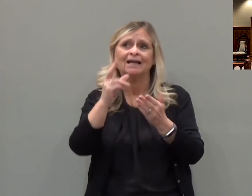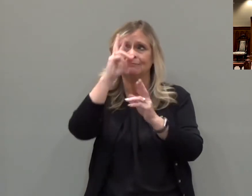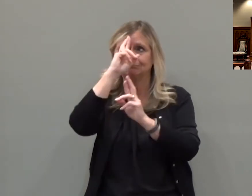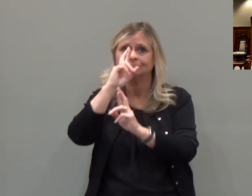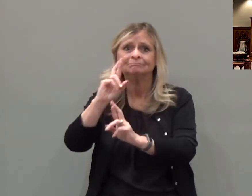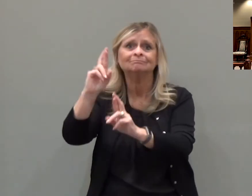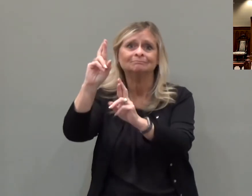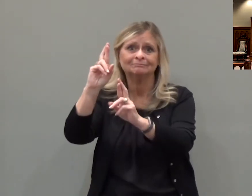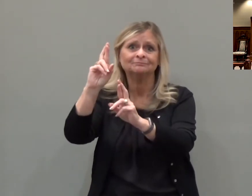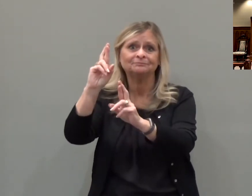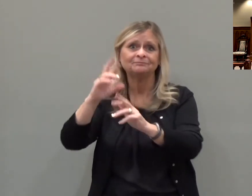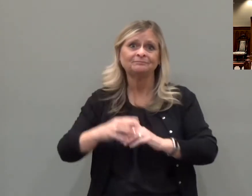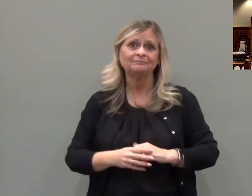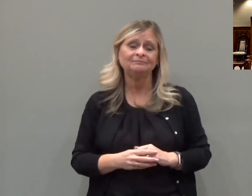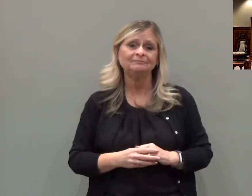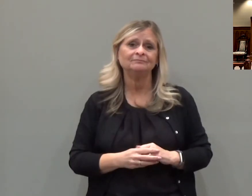reverence.